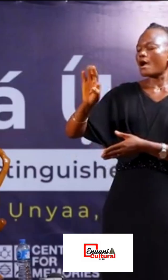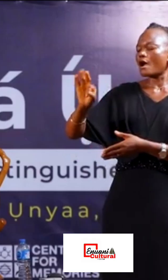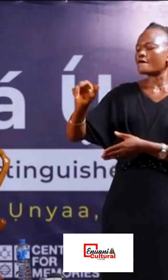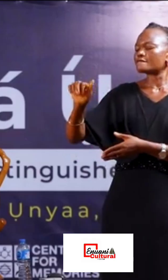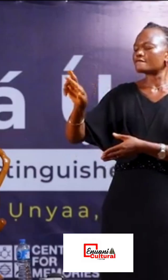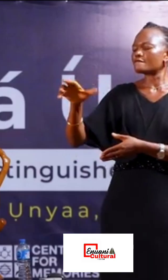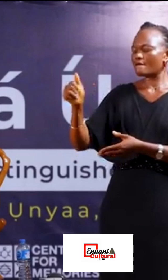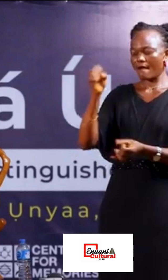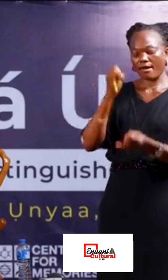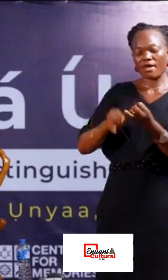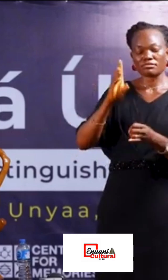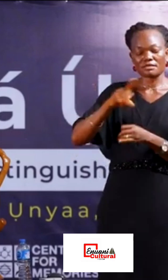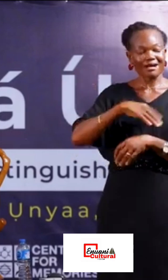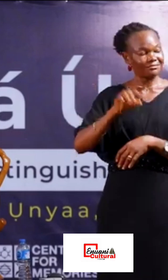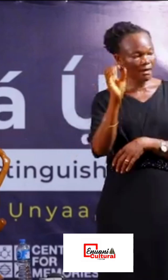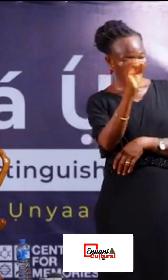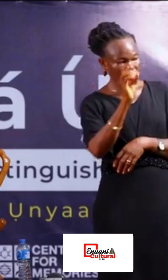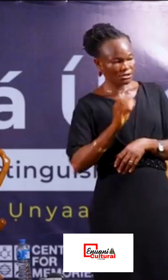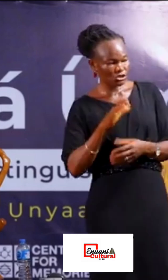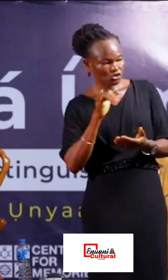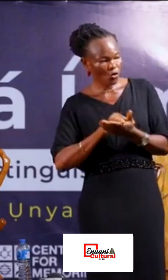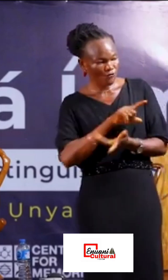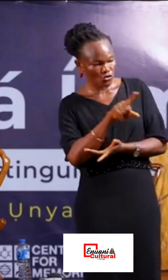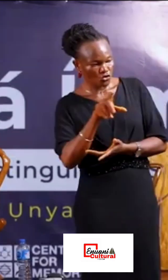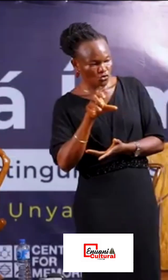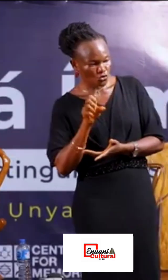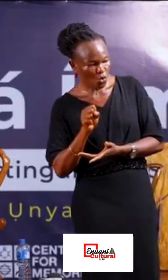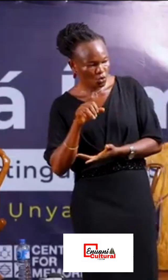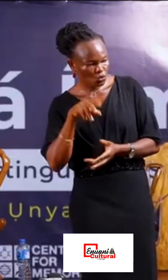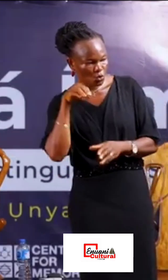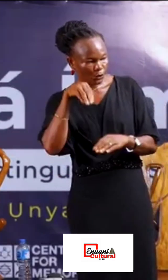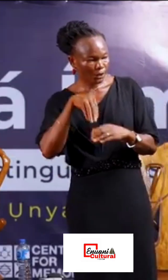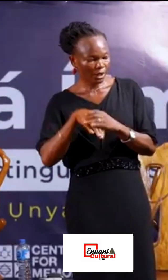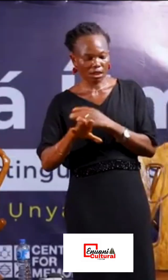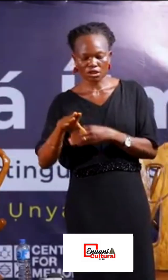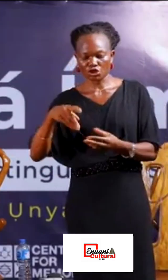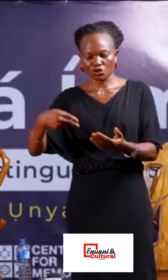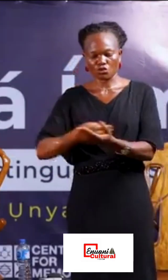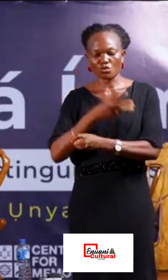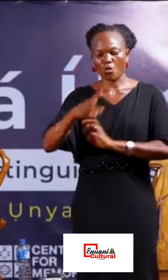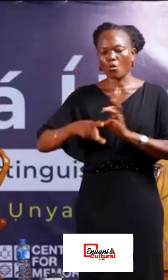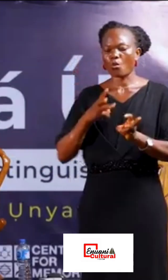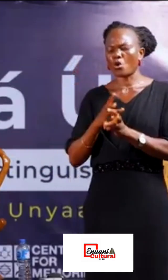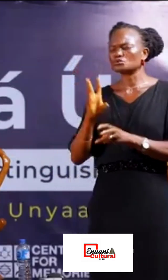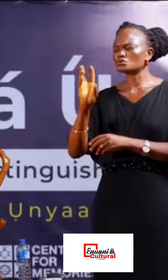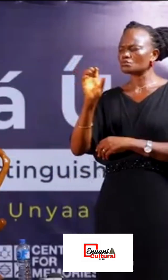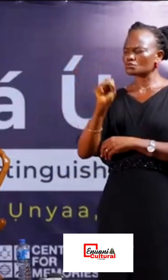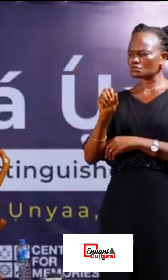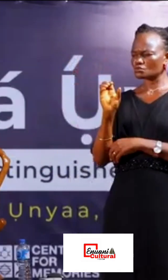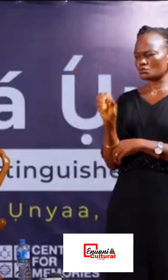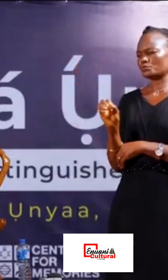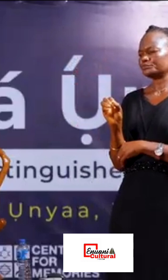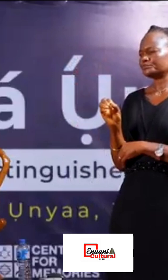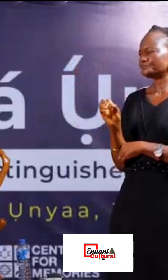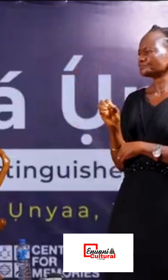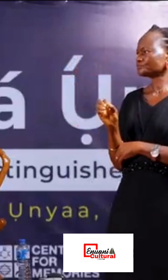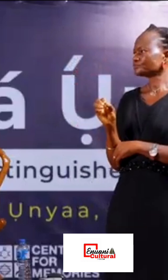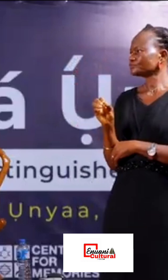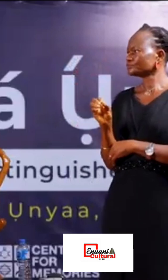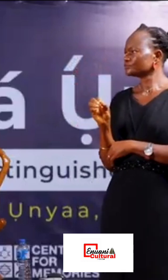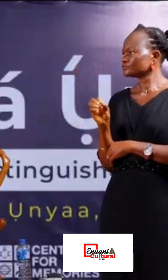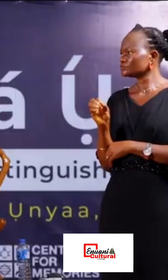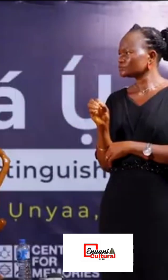ended, and the percentage of those in the New World. So,